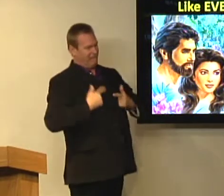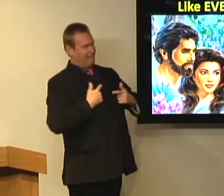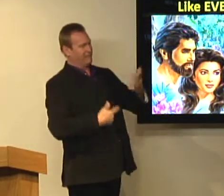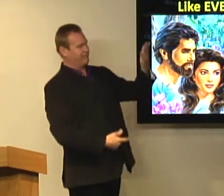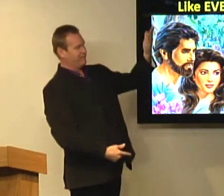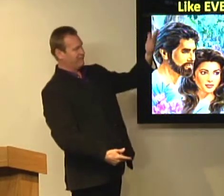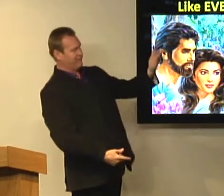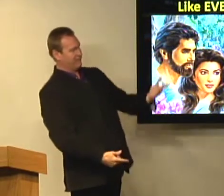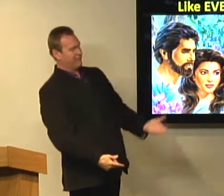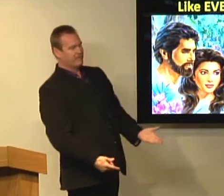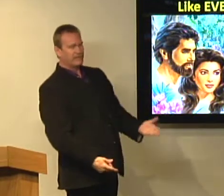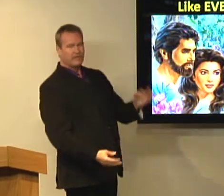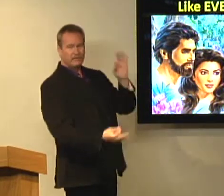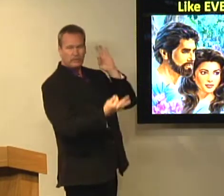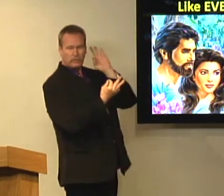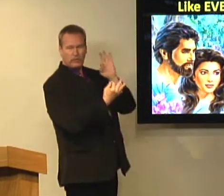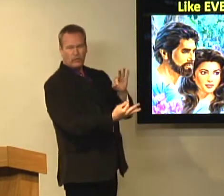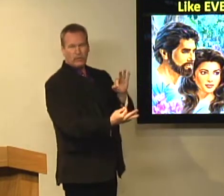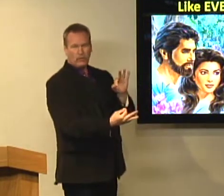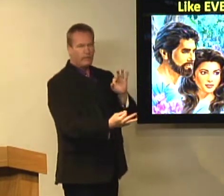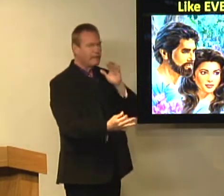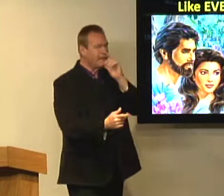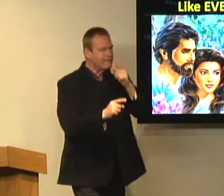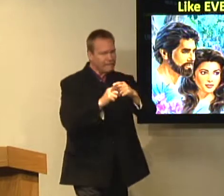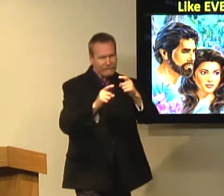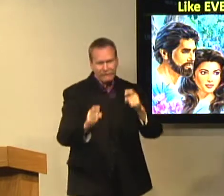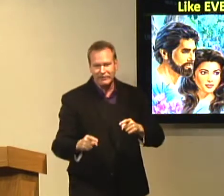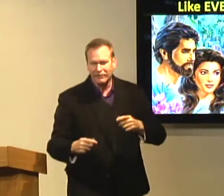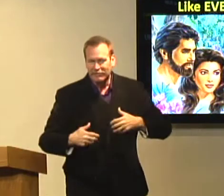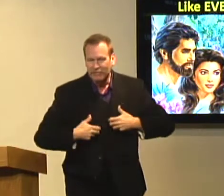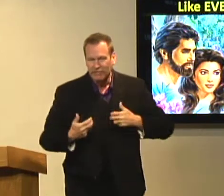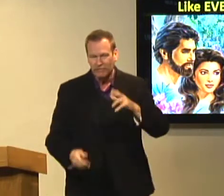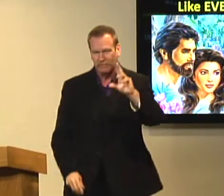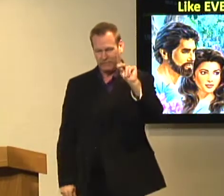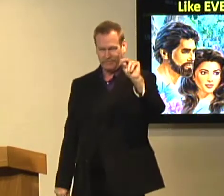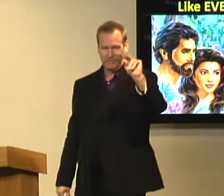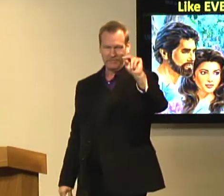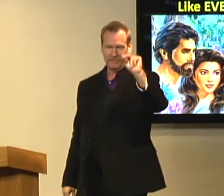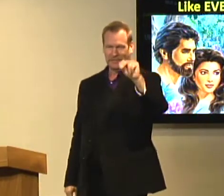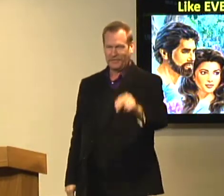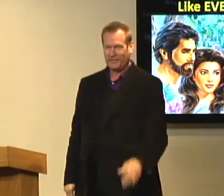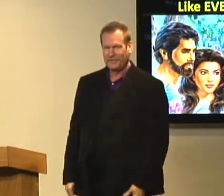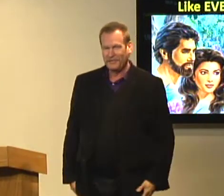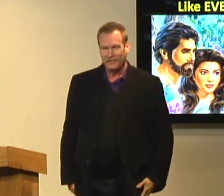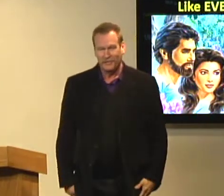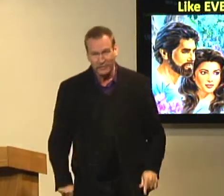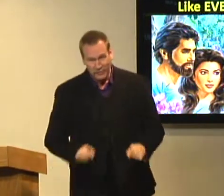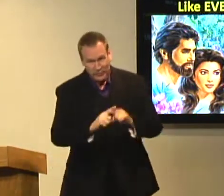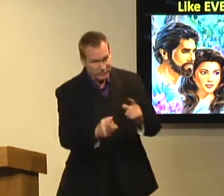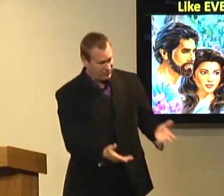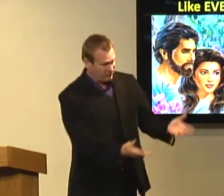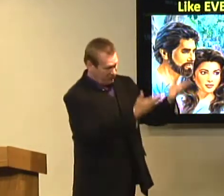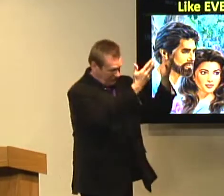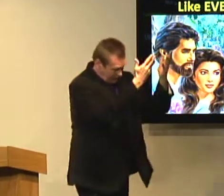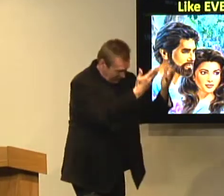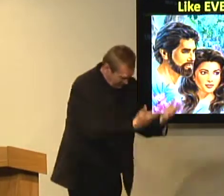nostrils the breath of life, and that he was perfect and that he wasn't somehow related